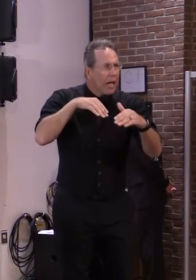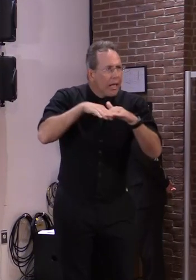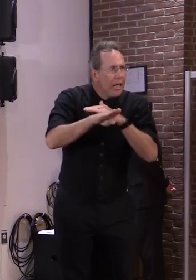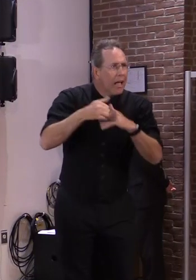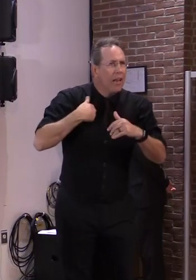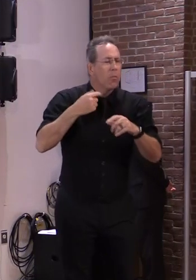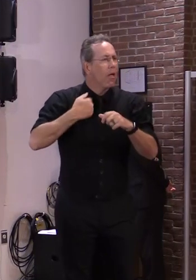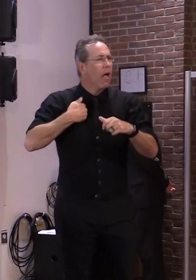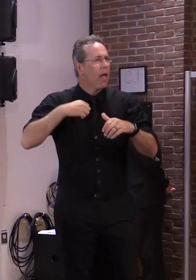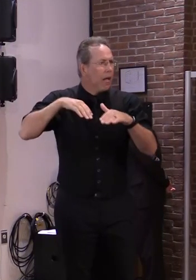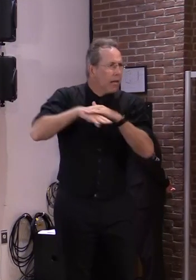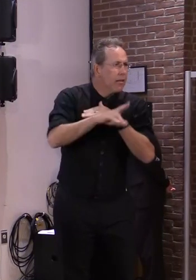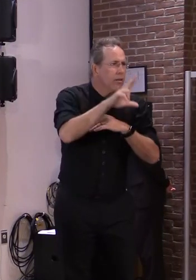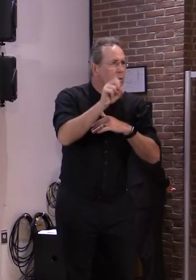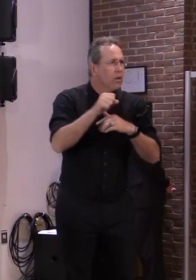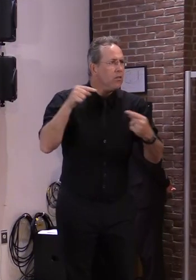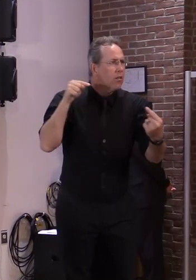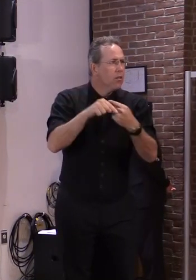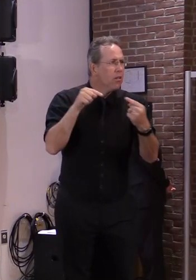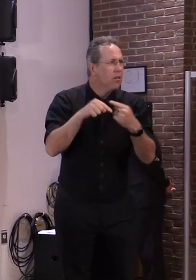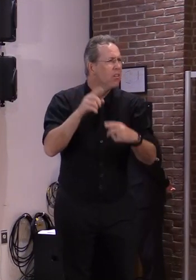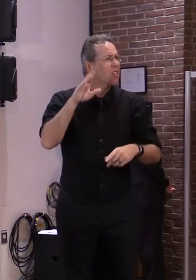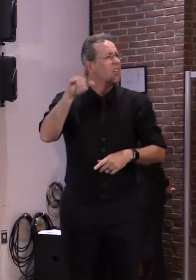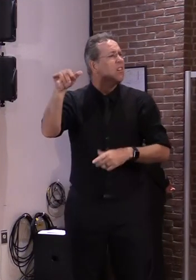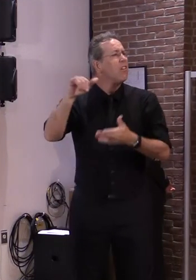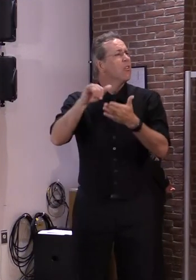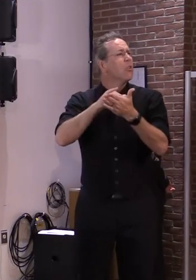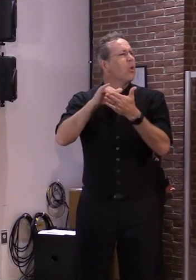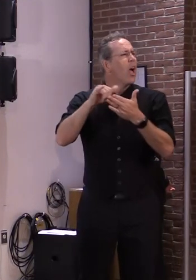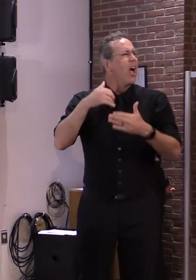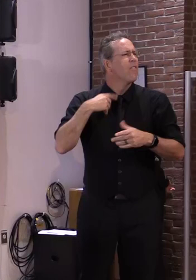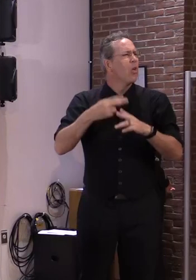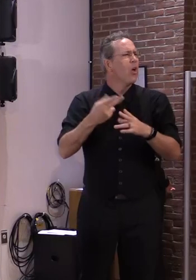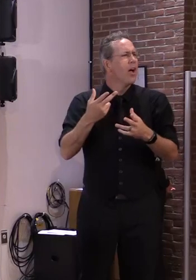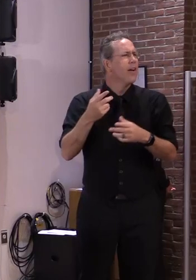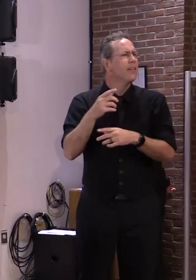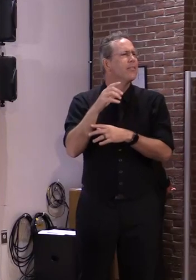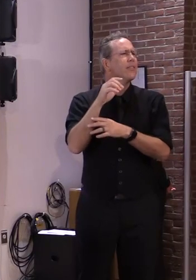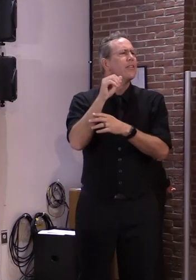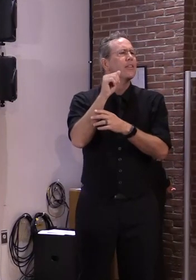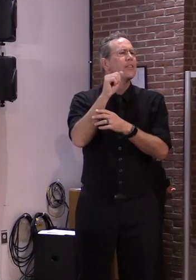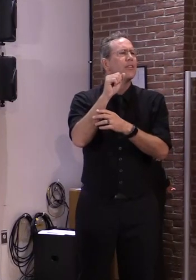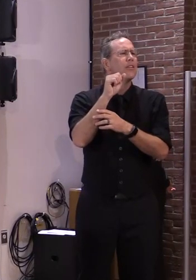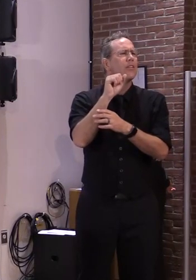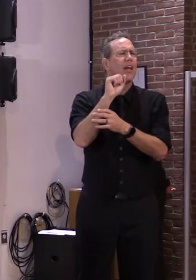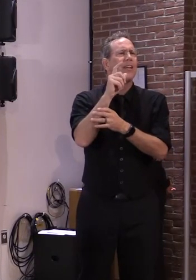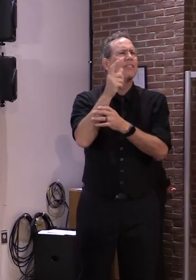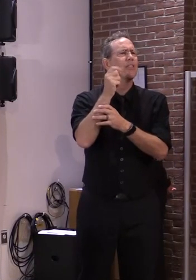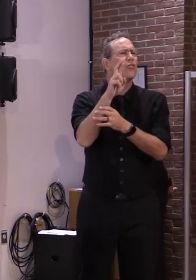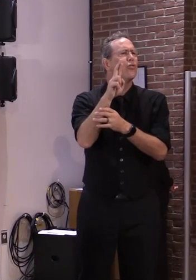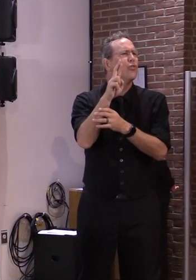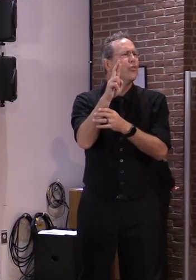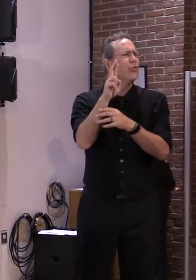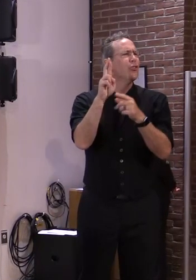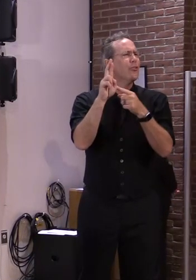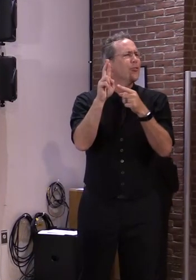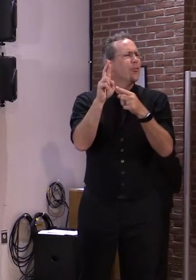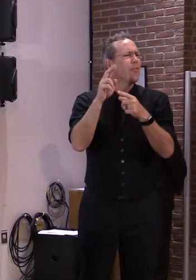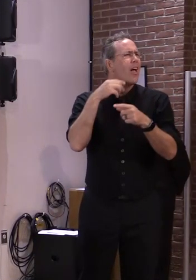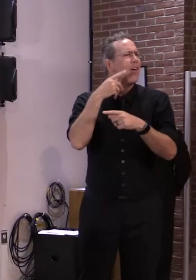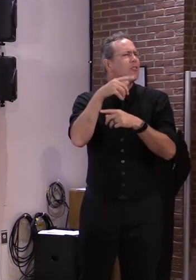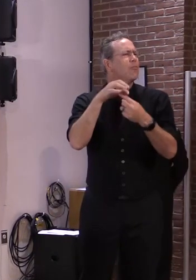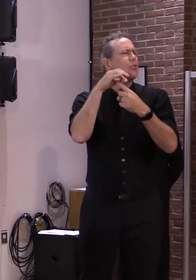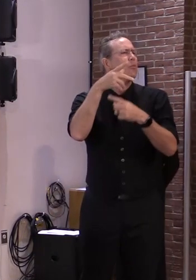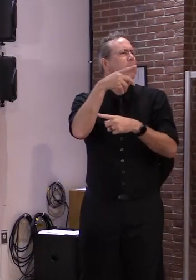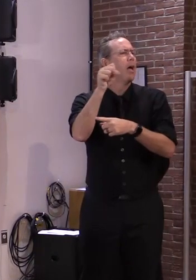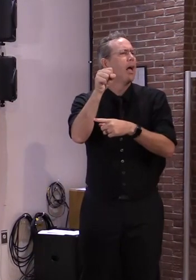has its Excelsior Pass, or it thinks they're working on it. Have you given any thought to coming up with something like that that